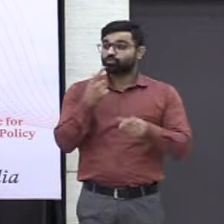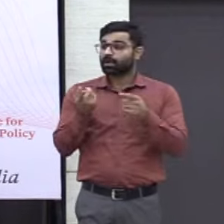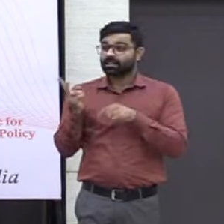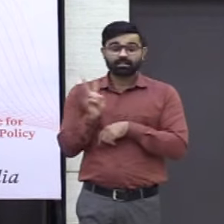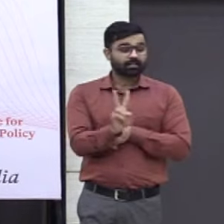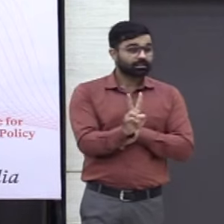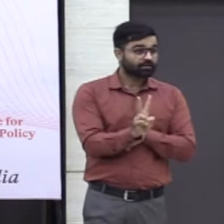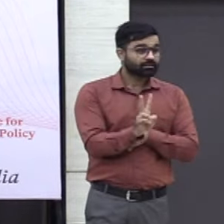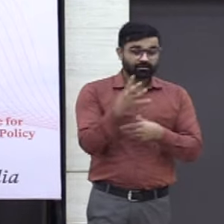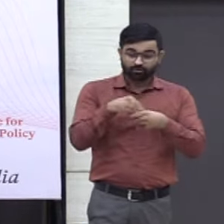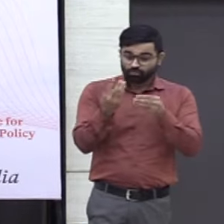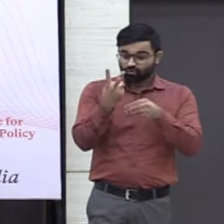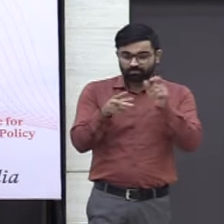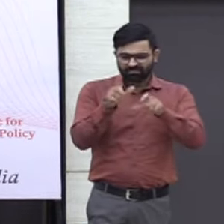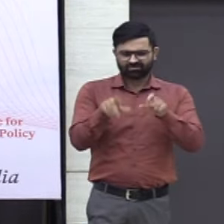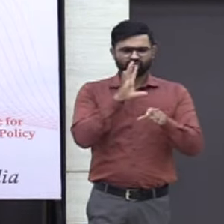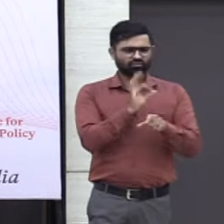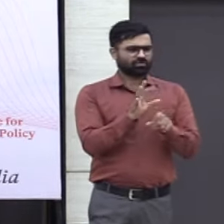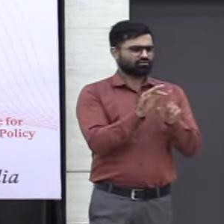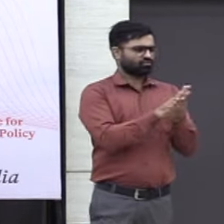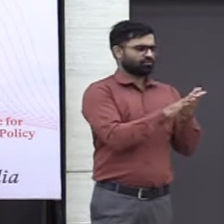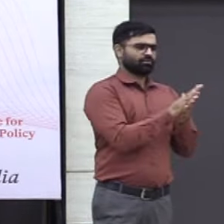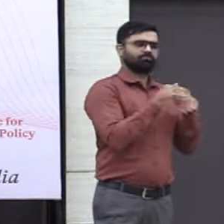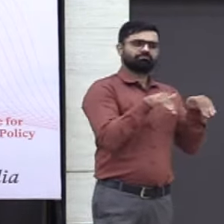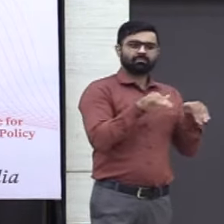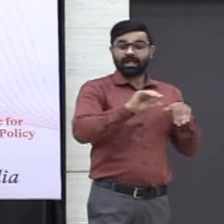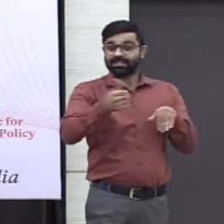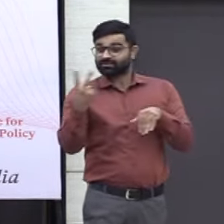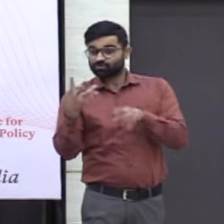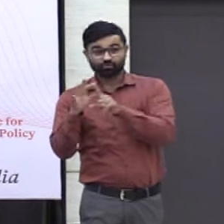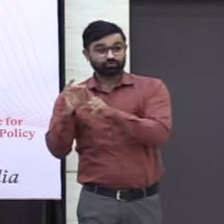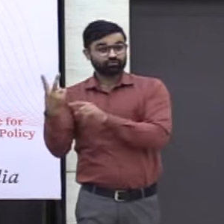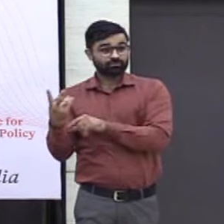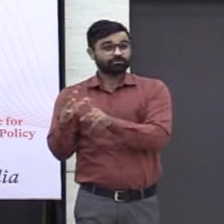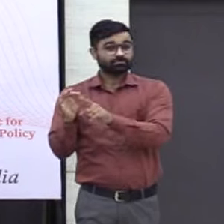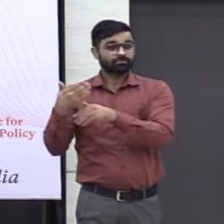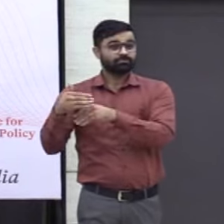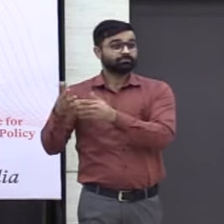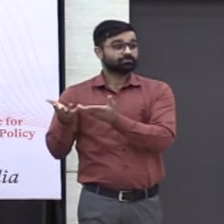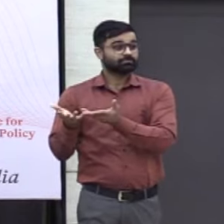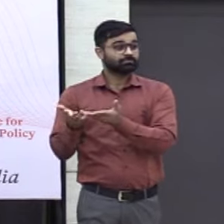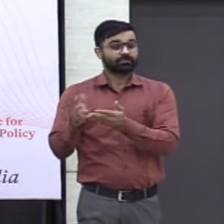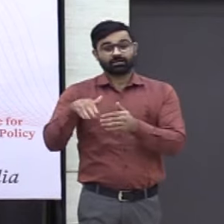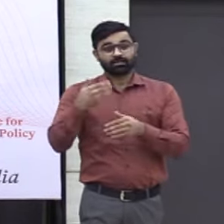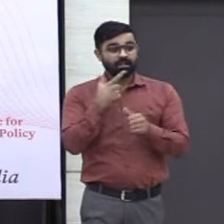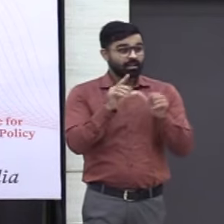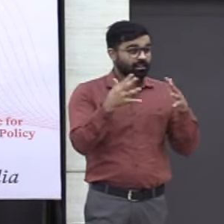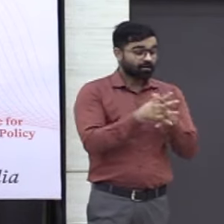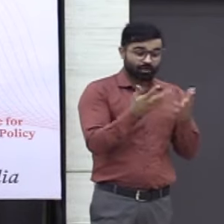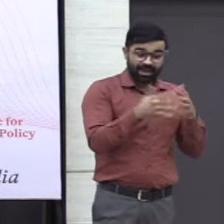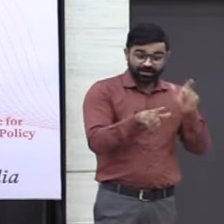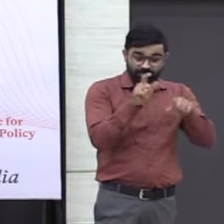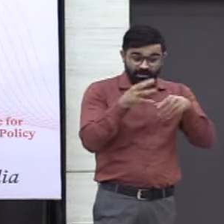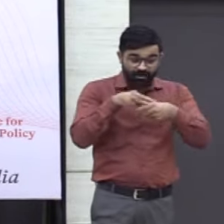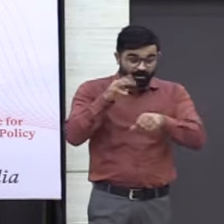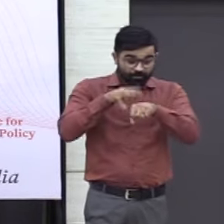together, but 2 of them do not actually do anything, the other 2 do. Then the law says any person